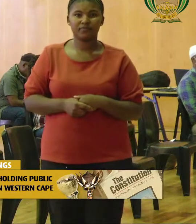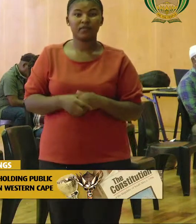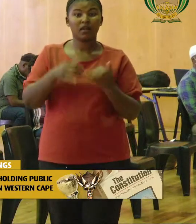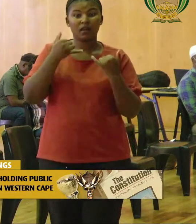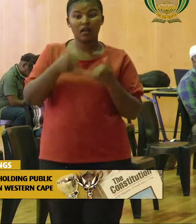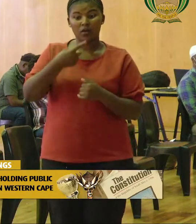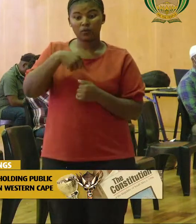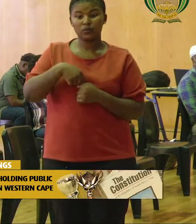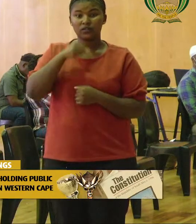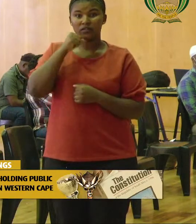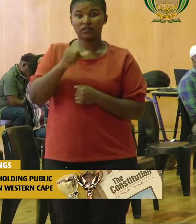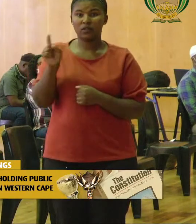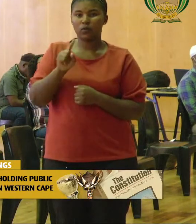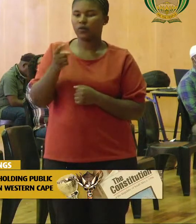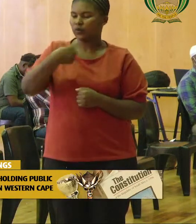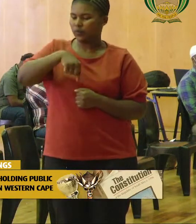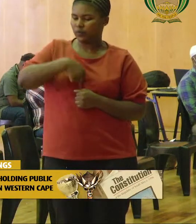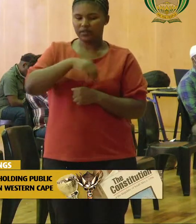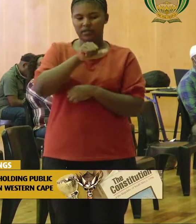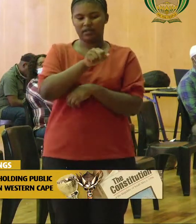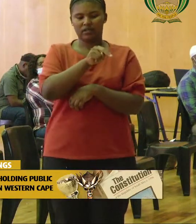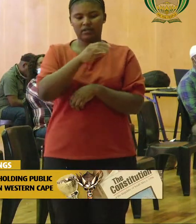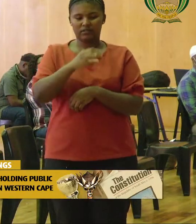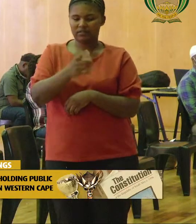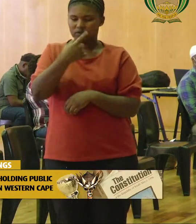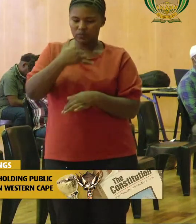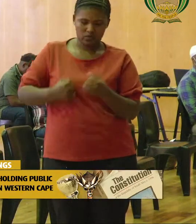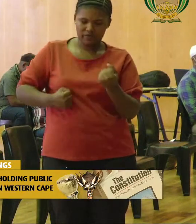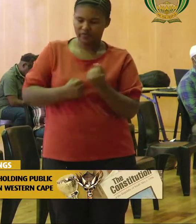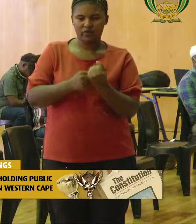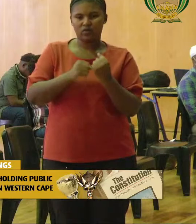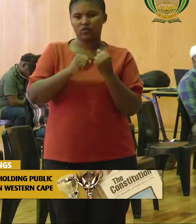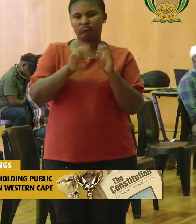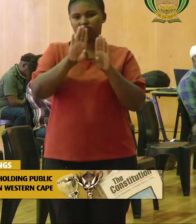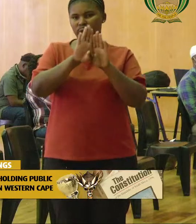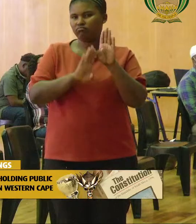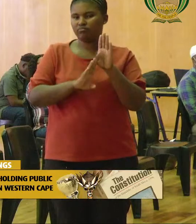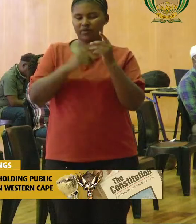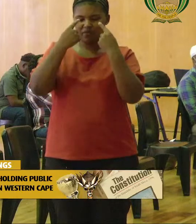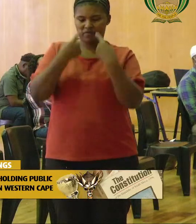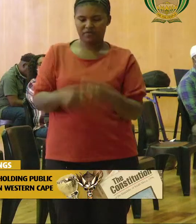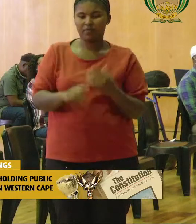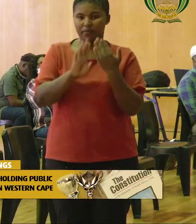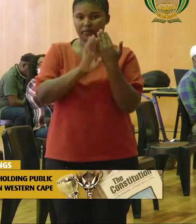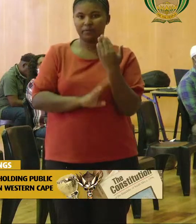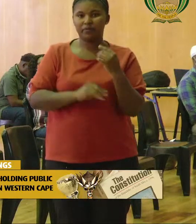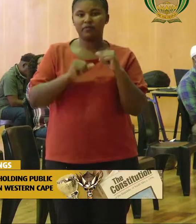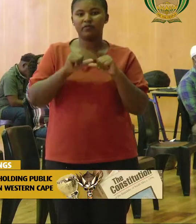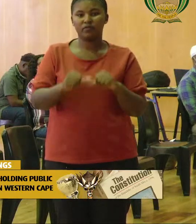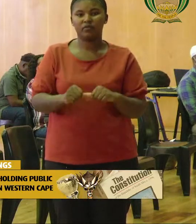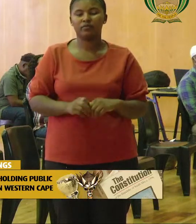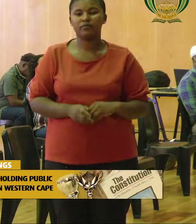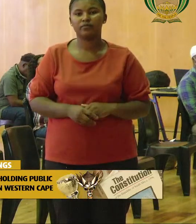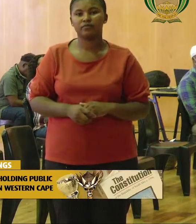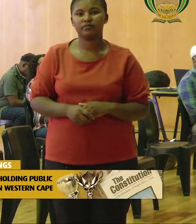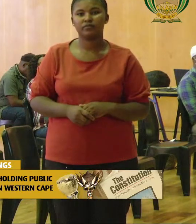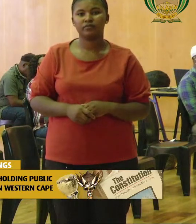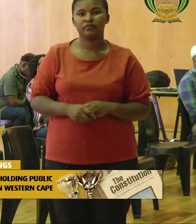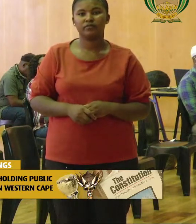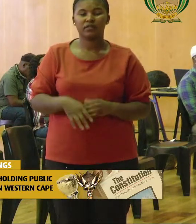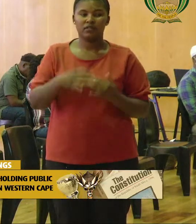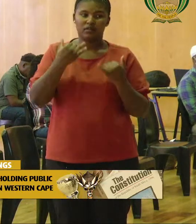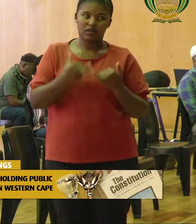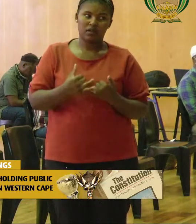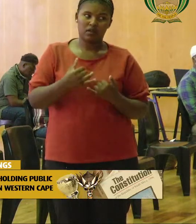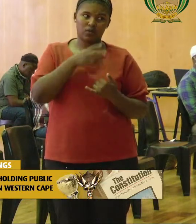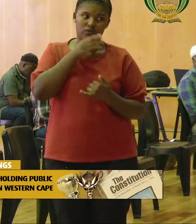sisithi asihambisani ke nozimele geqe, yona nto kumangela okokuba ingathi ibe nokutshintshwa.